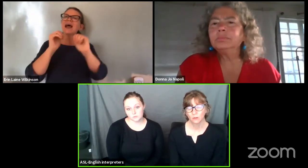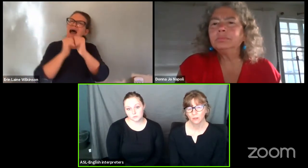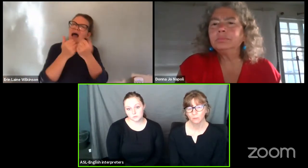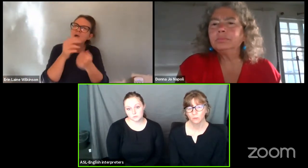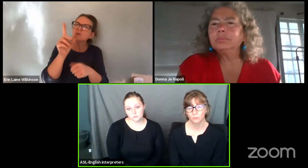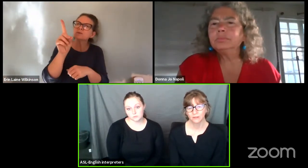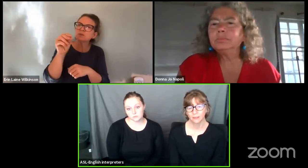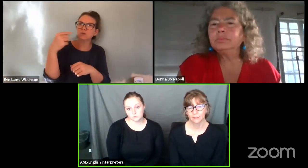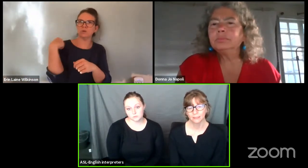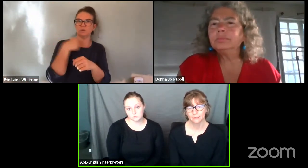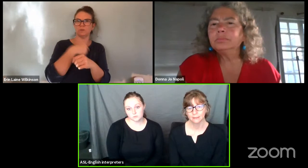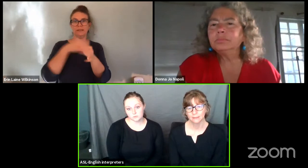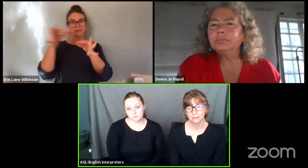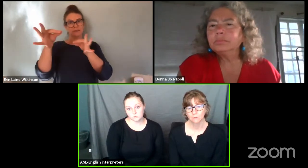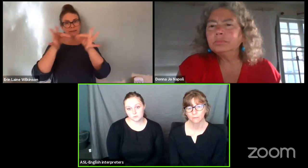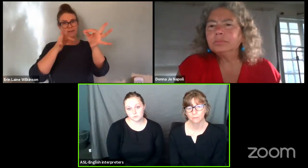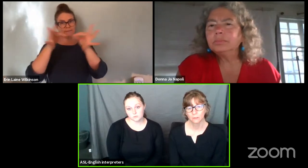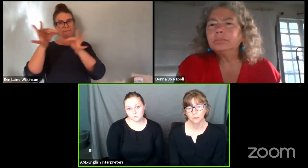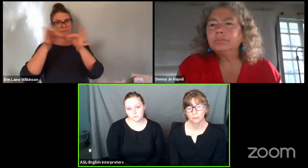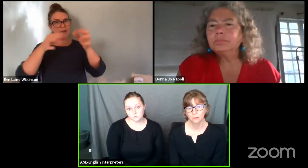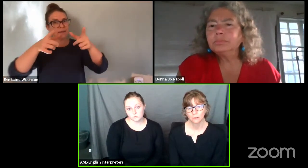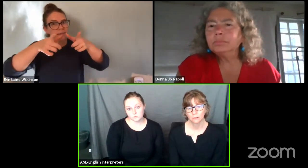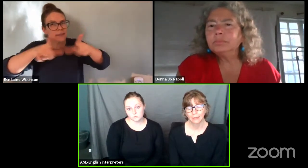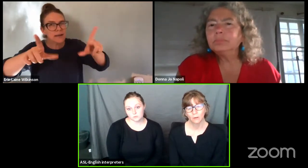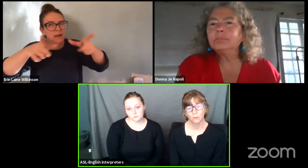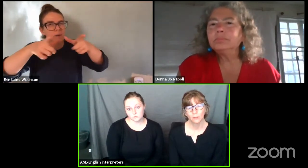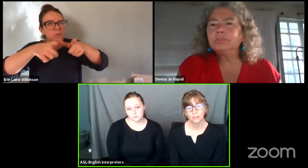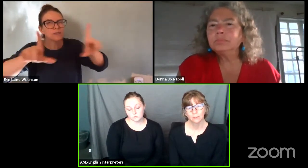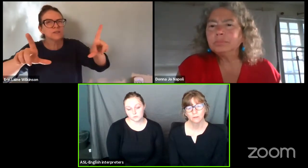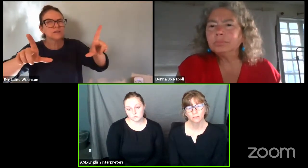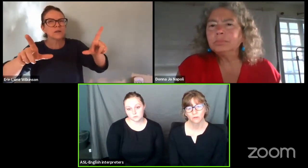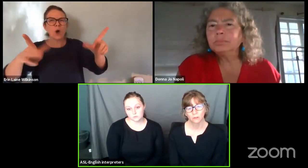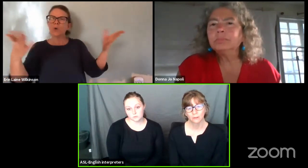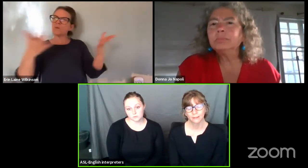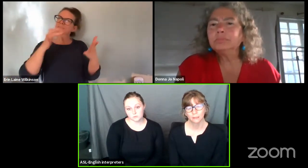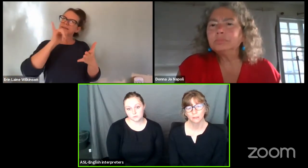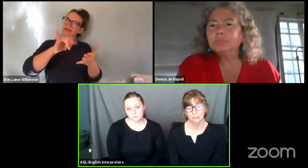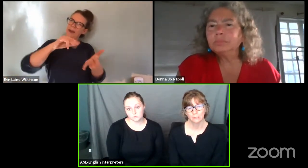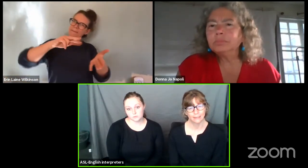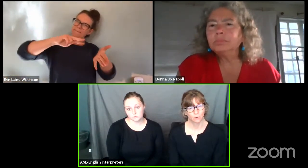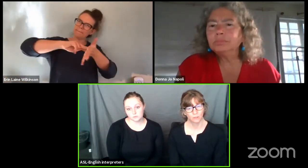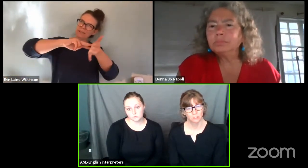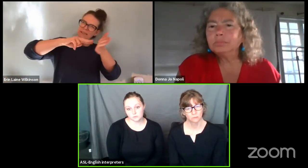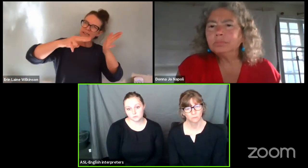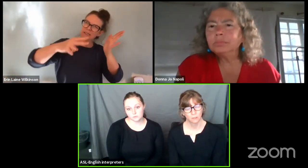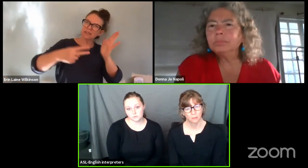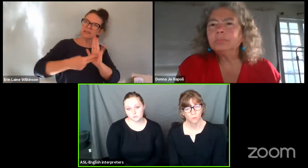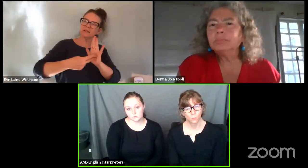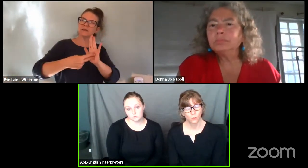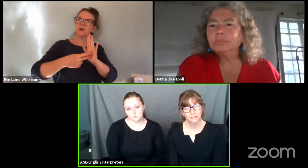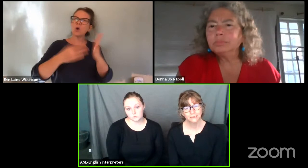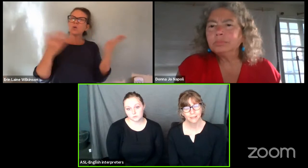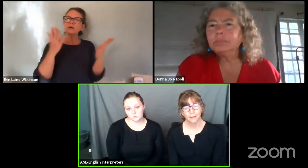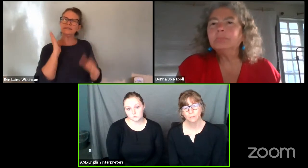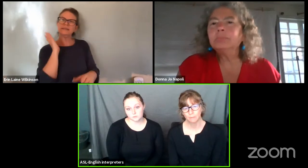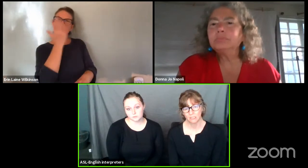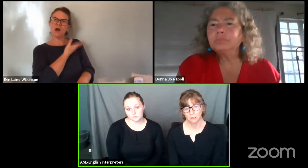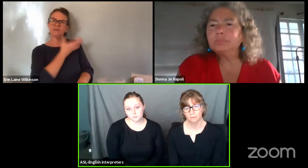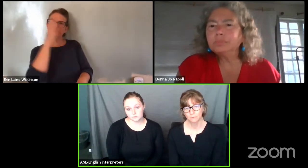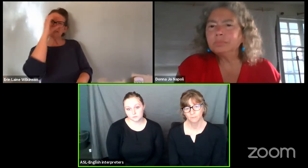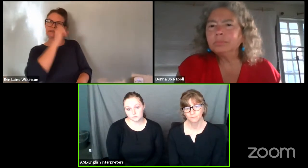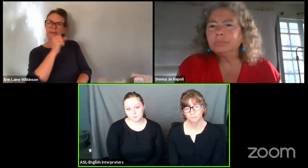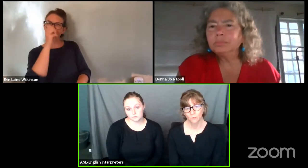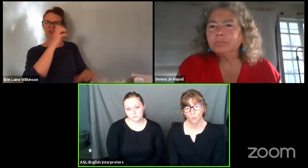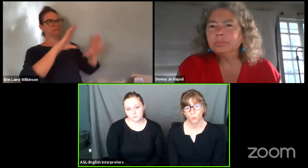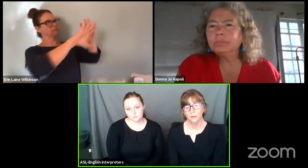And the problem with that is, how are we going to define language? What does that